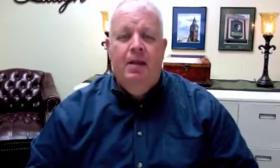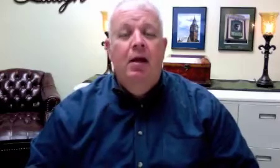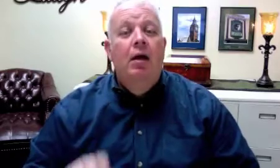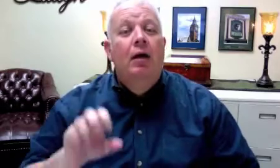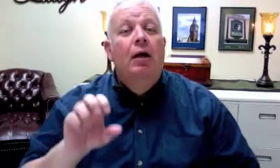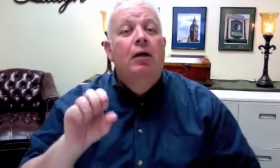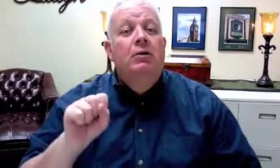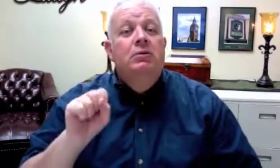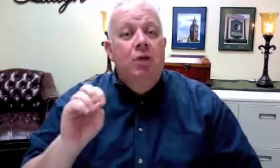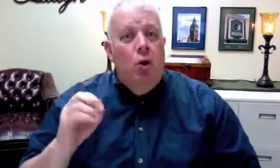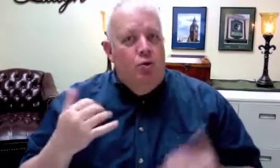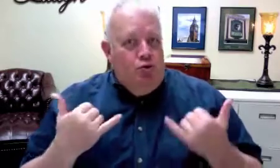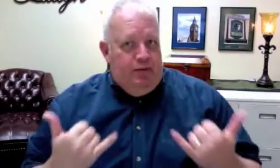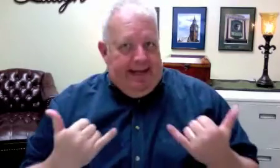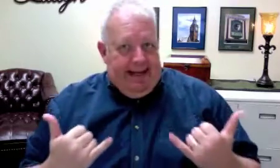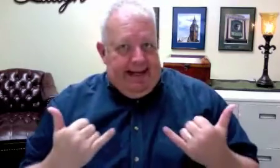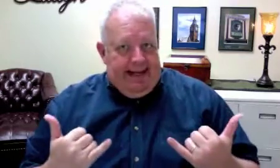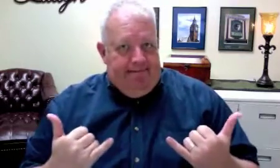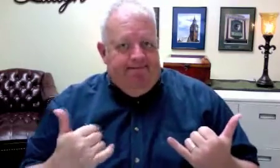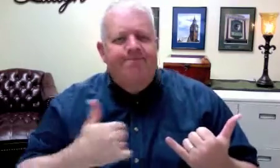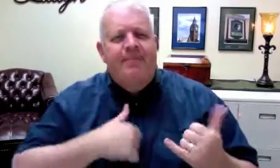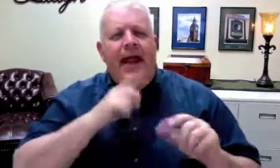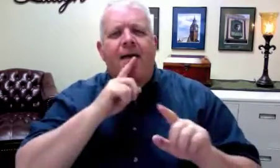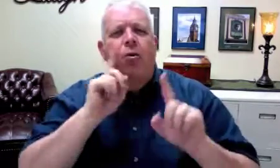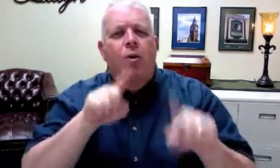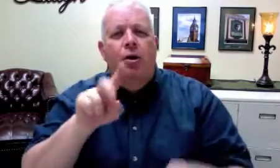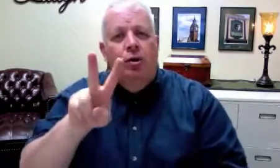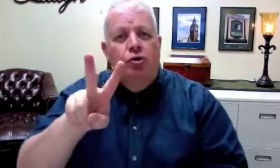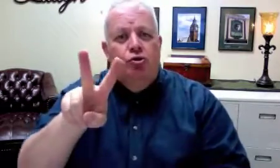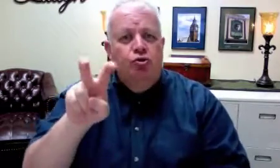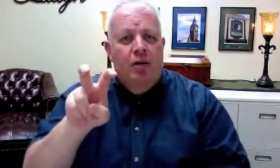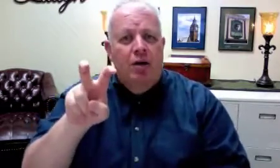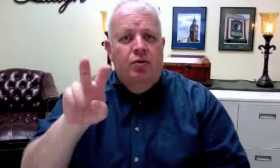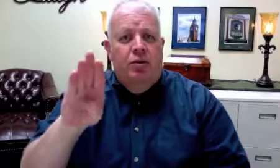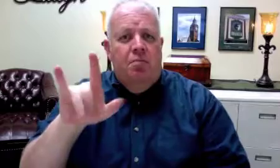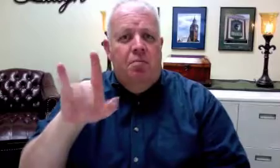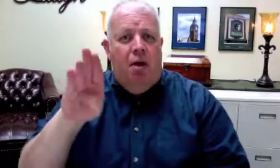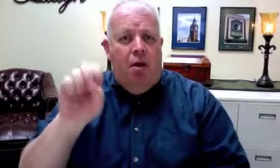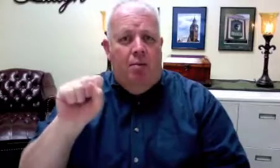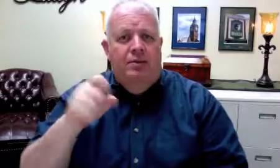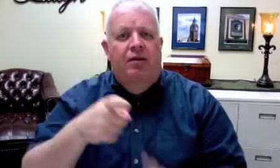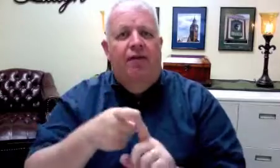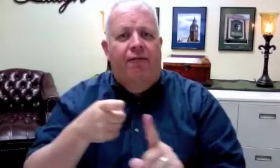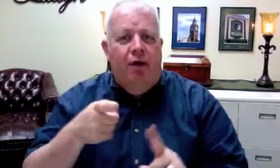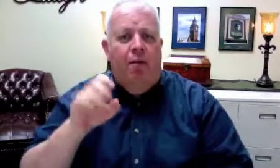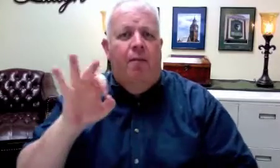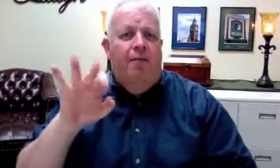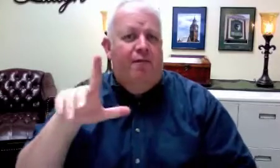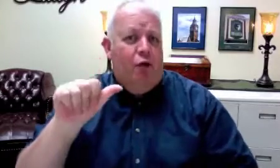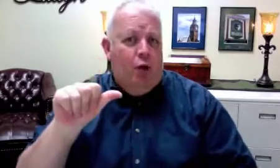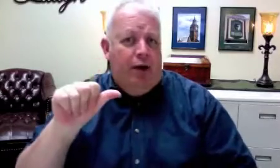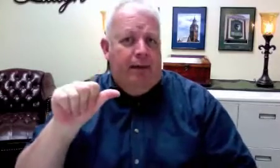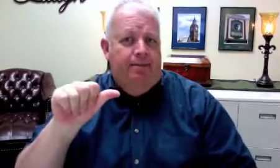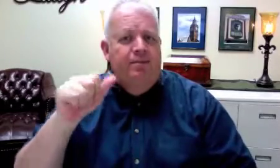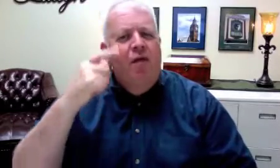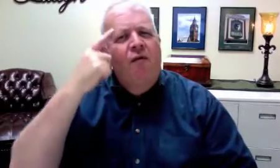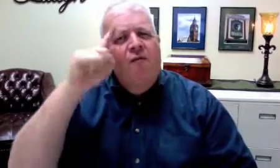So today, I ordered 200 bulbs from Florida for a cost